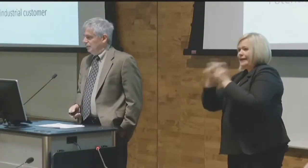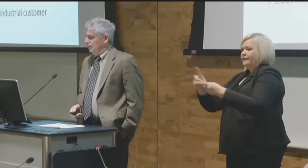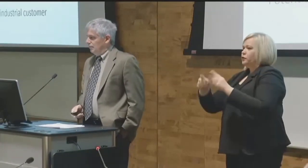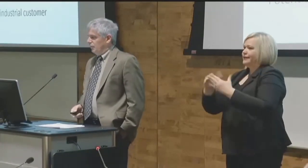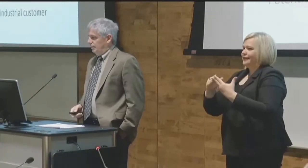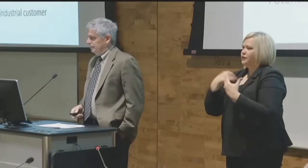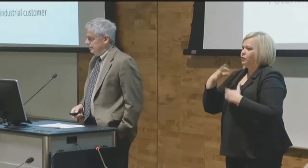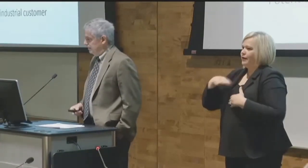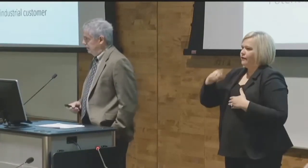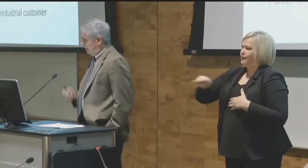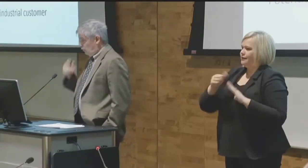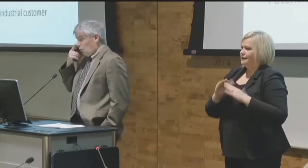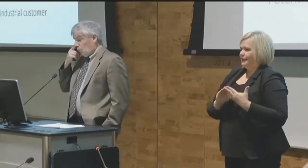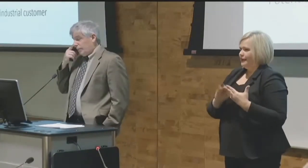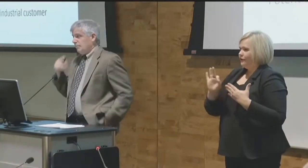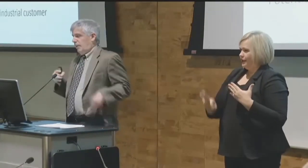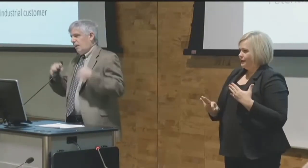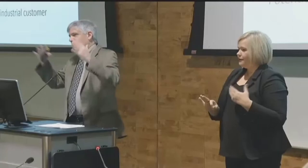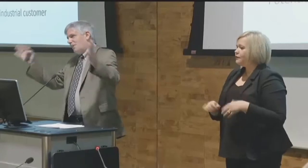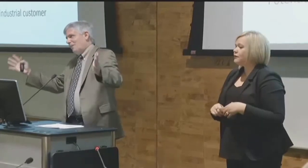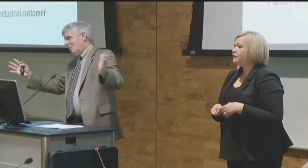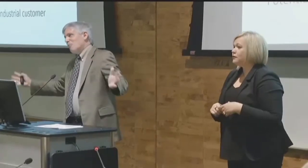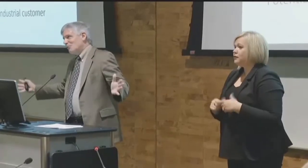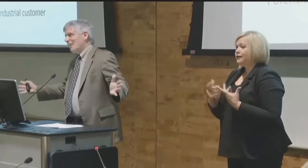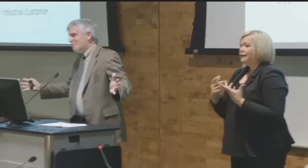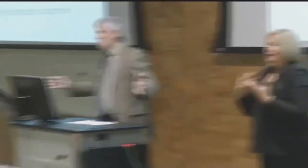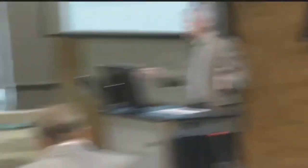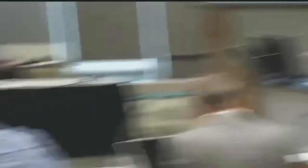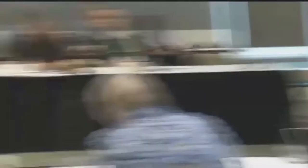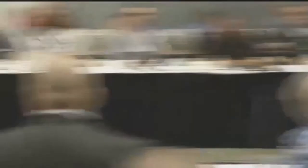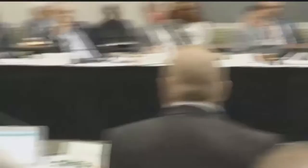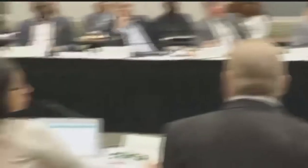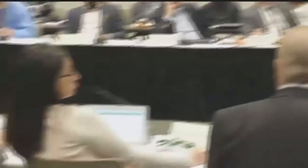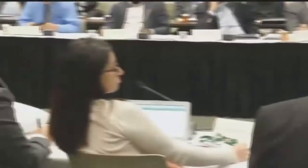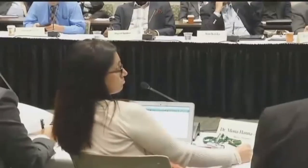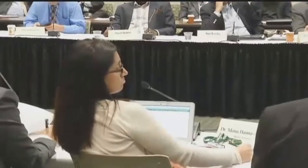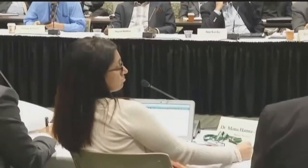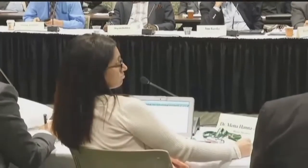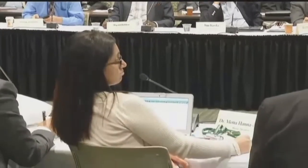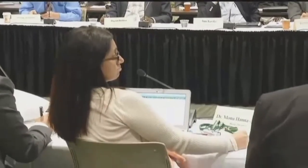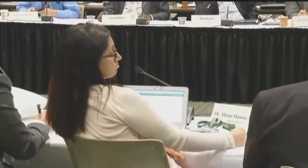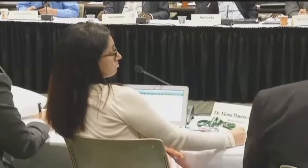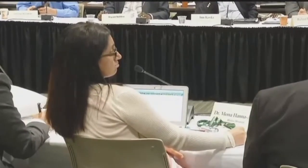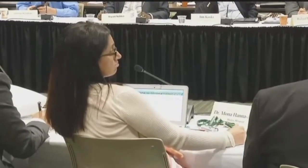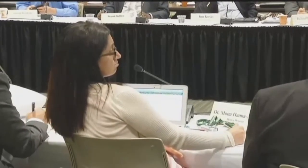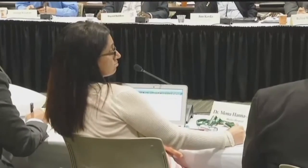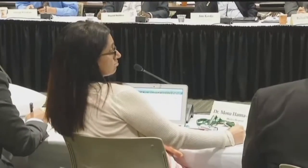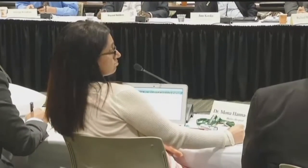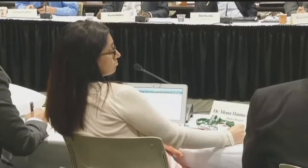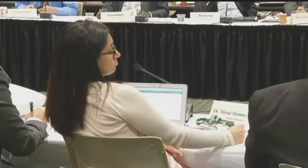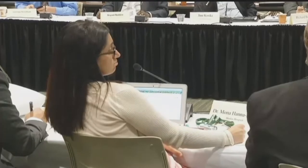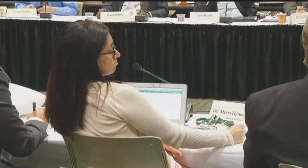city of Flint. One of the, as I've gone out and I've spoke to a lot of people in the public within the city, one of the concerns